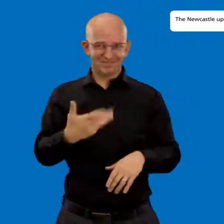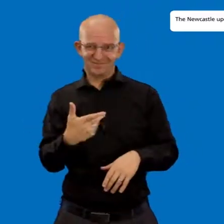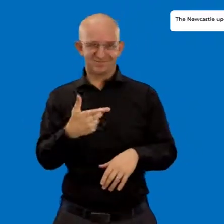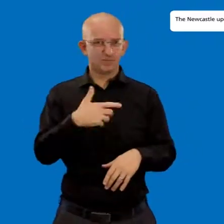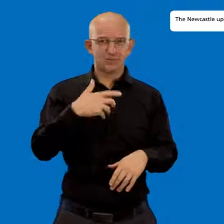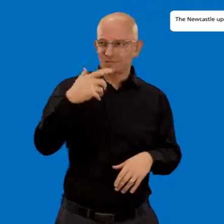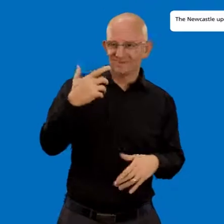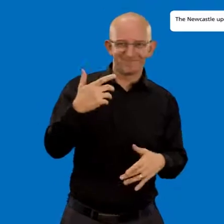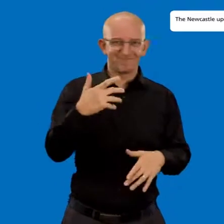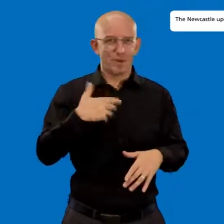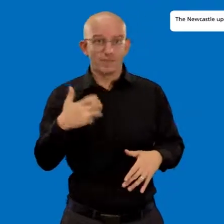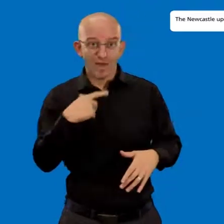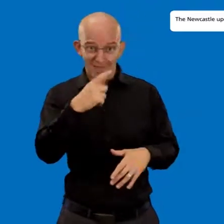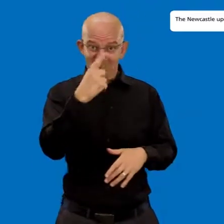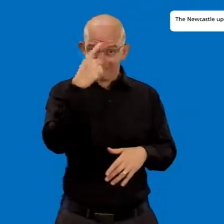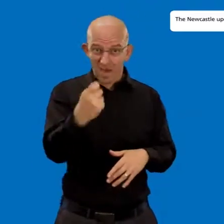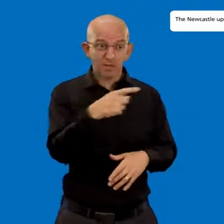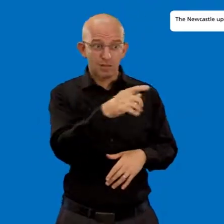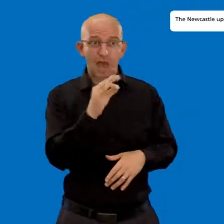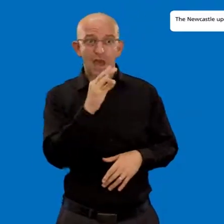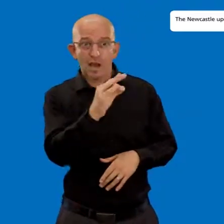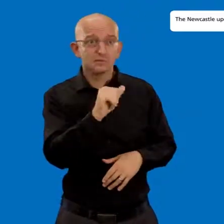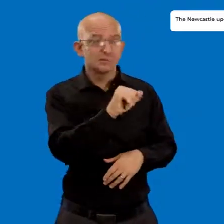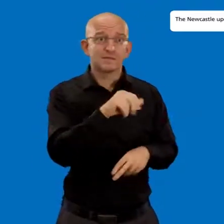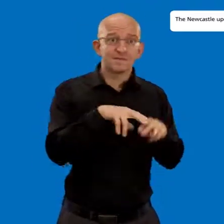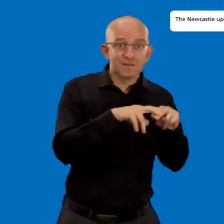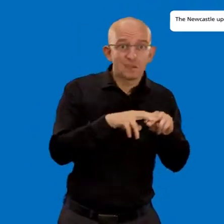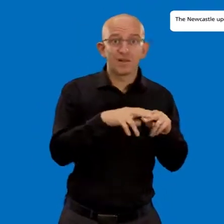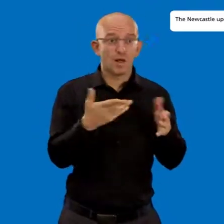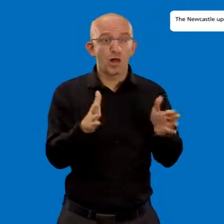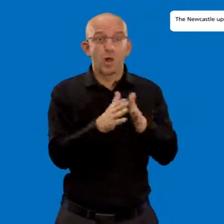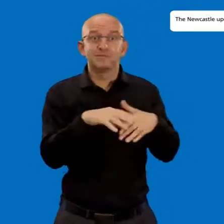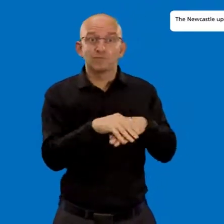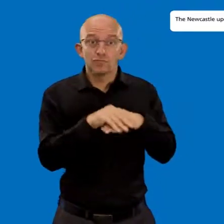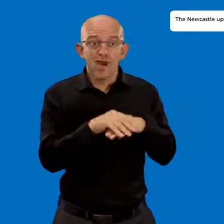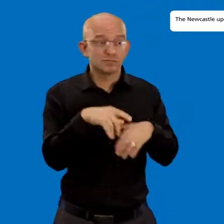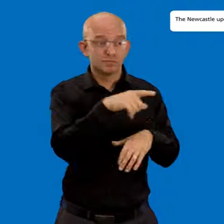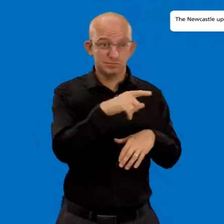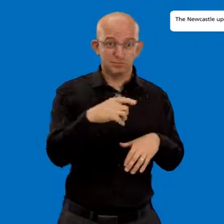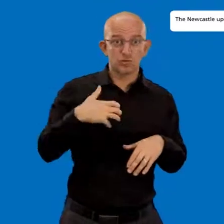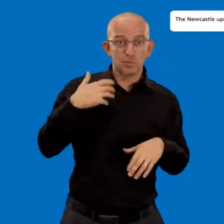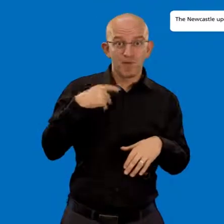If the patient wishes, a relative or close friend can complain on their